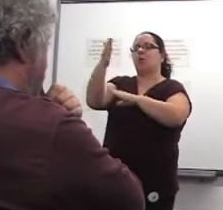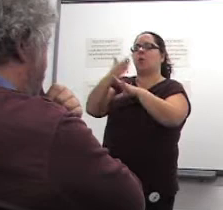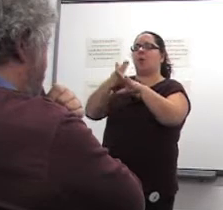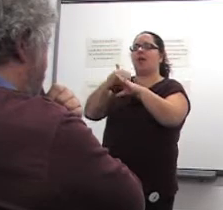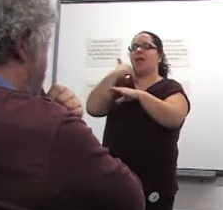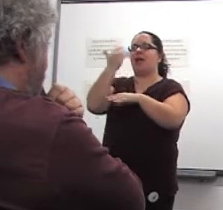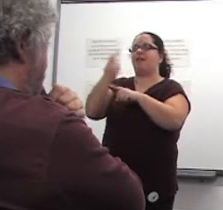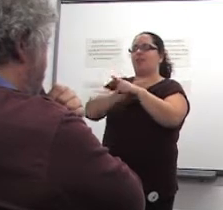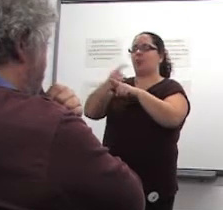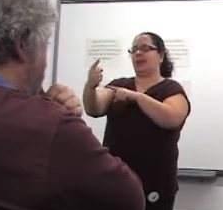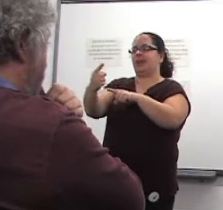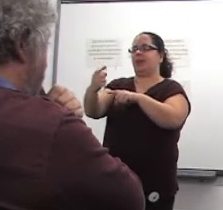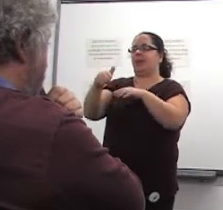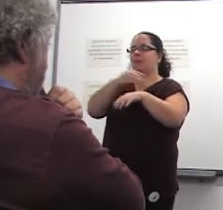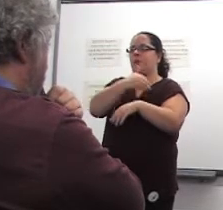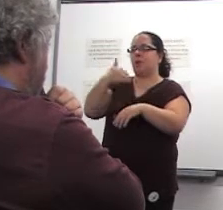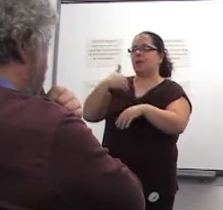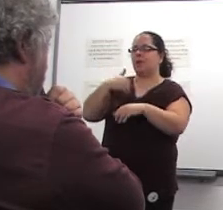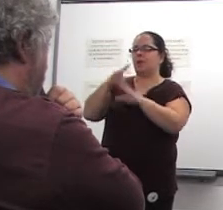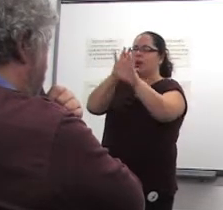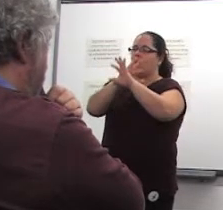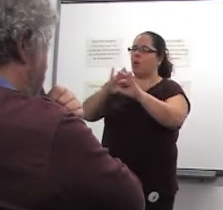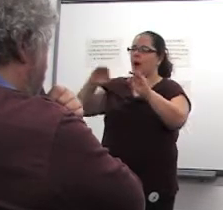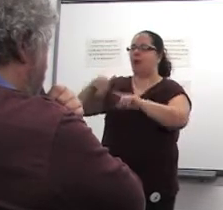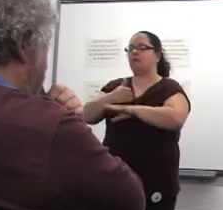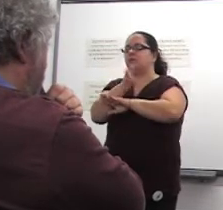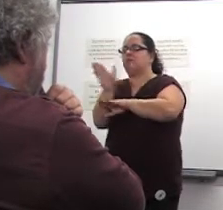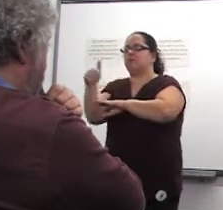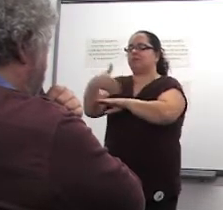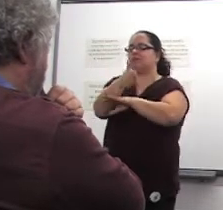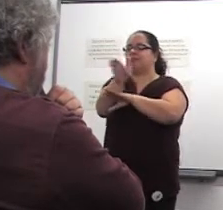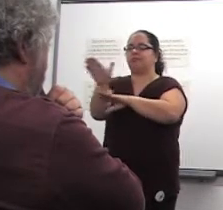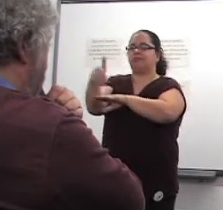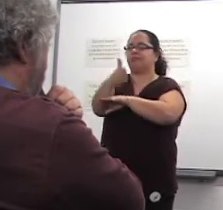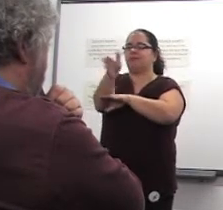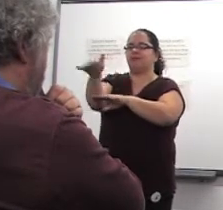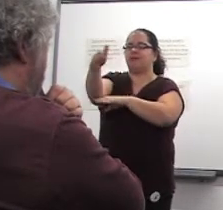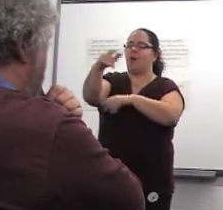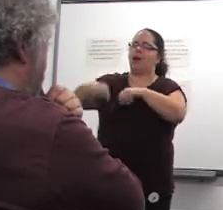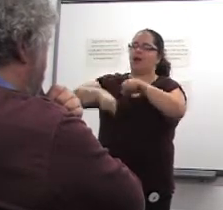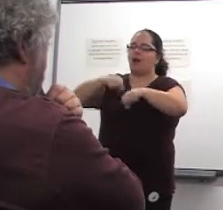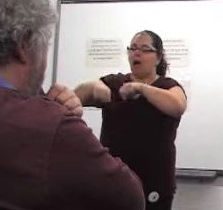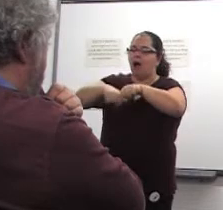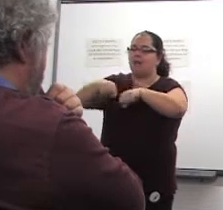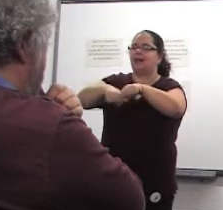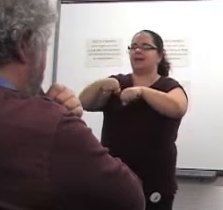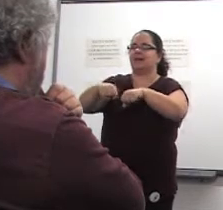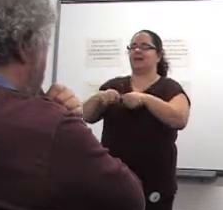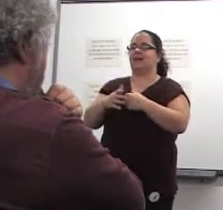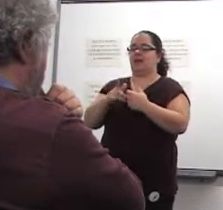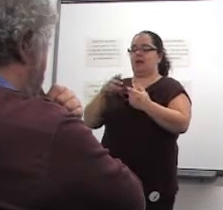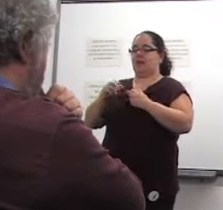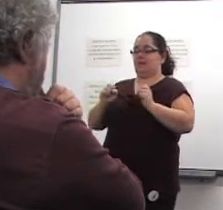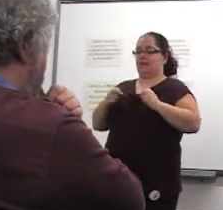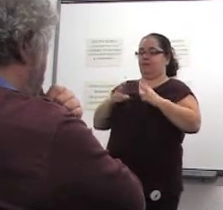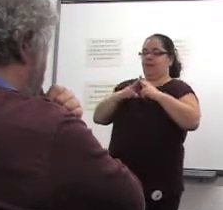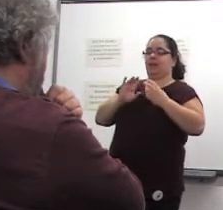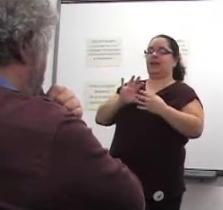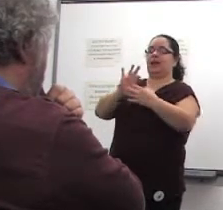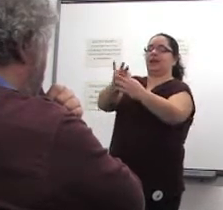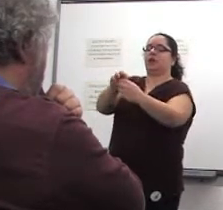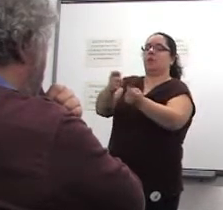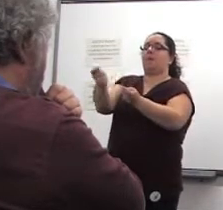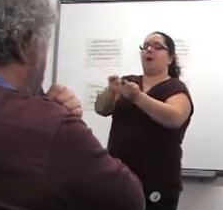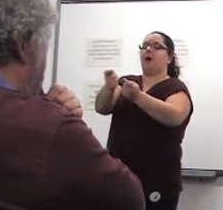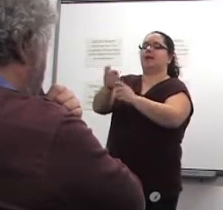every weekday morning along the quiet, meandering roads built for carts and bicycles that linked his village to the market town